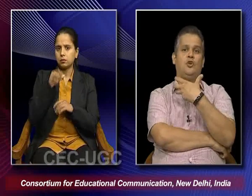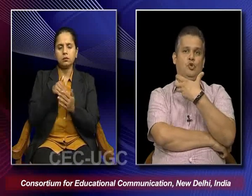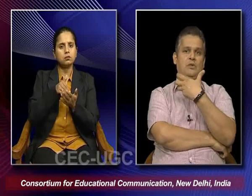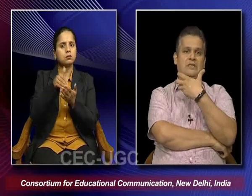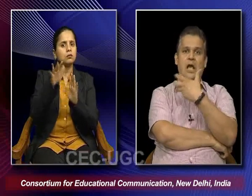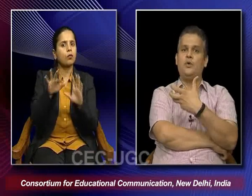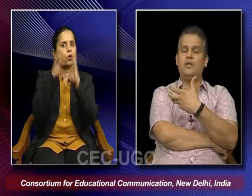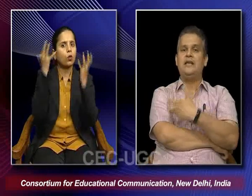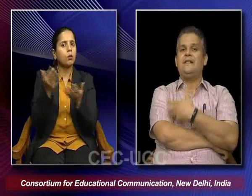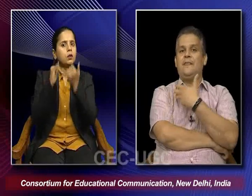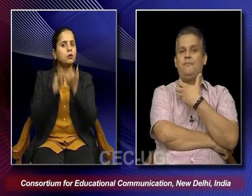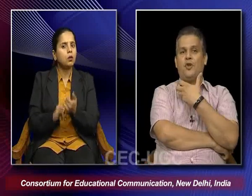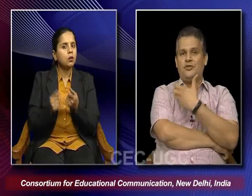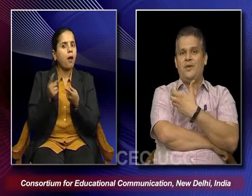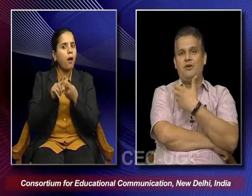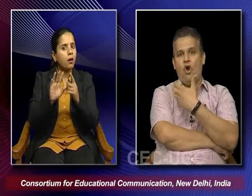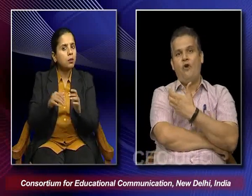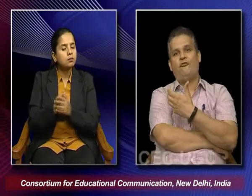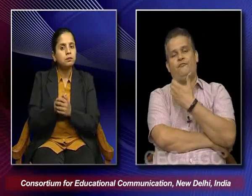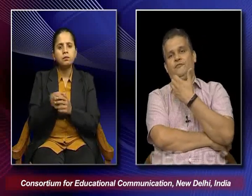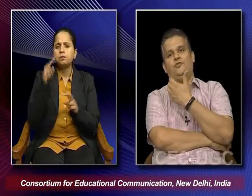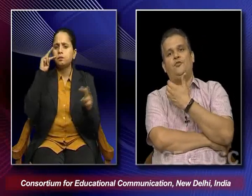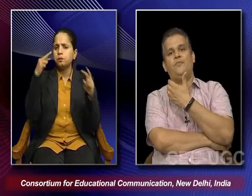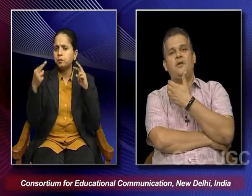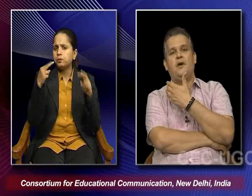in the global south, the prospect of